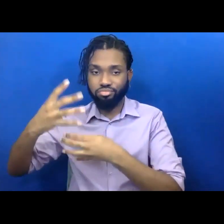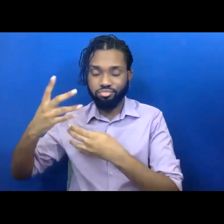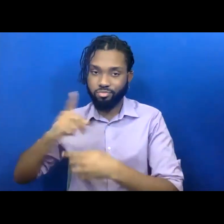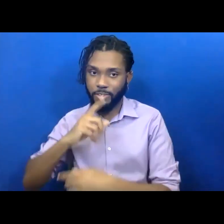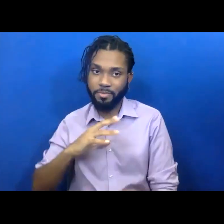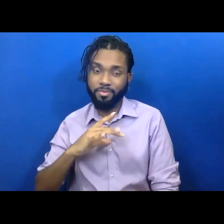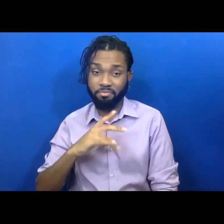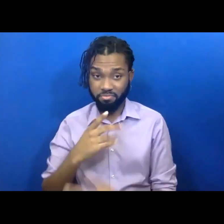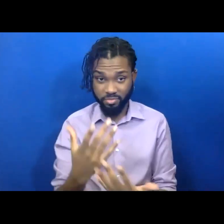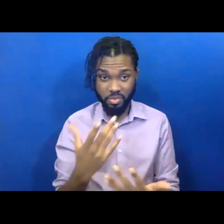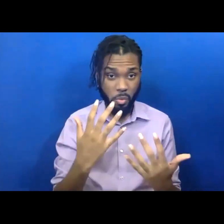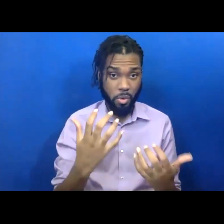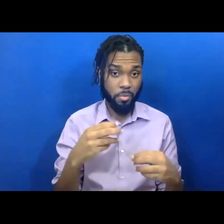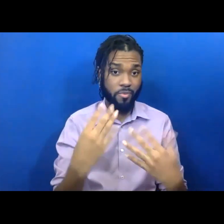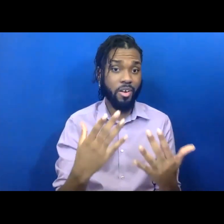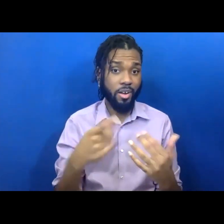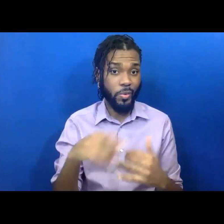people one last chance.